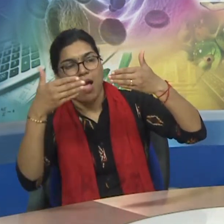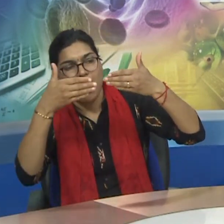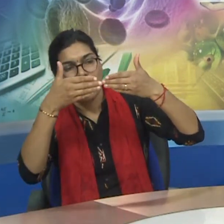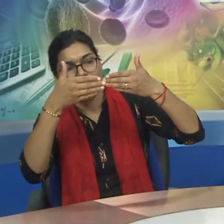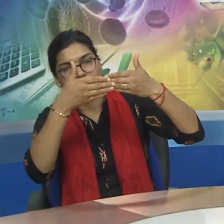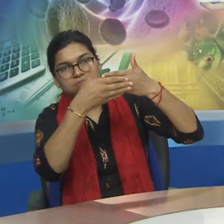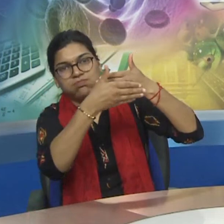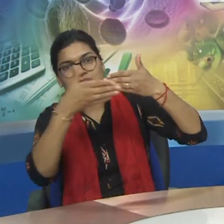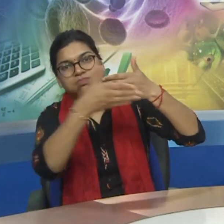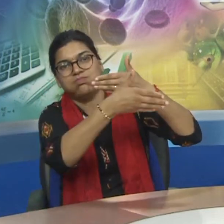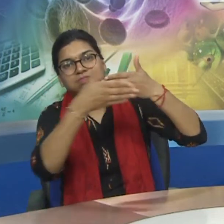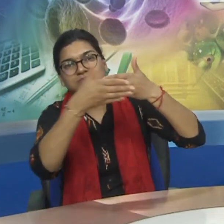so that way you can easily